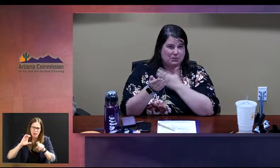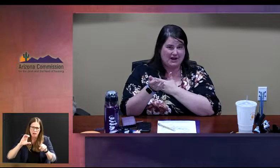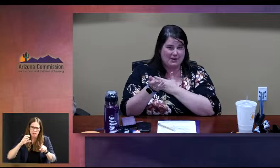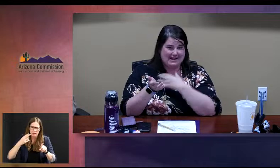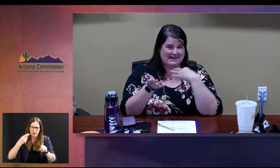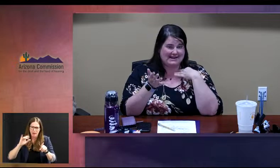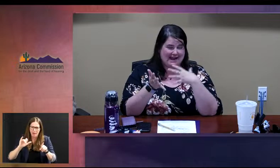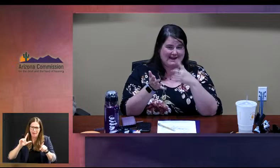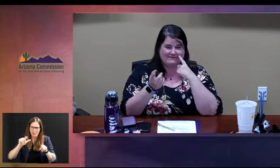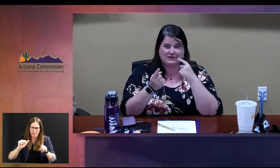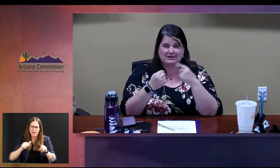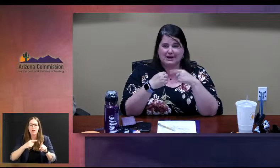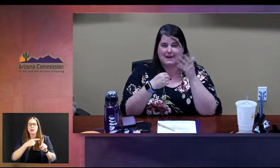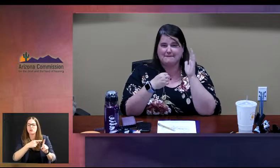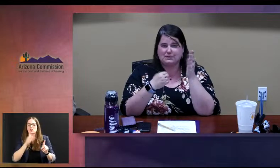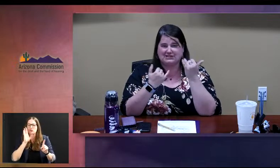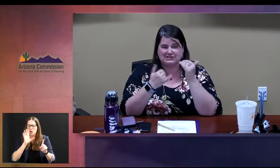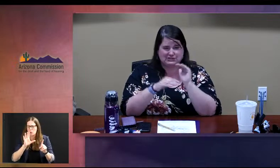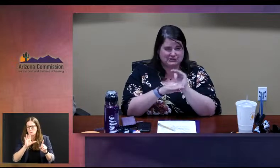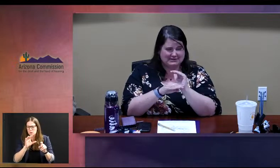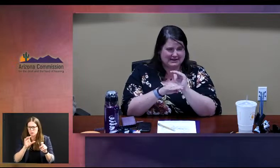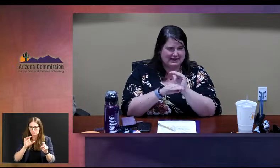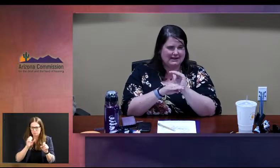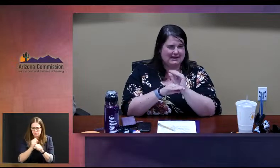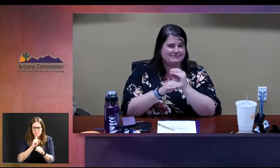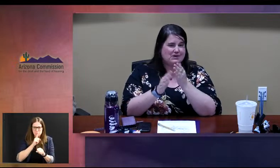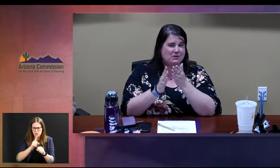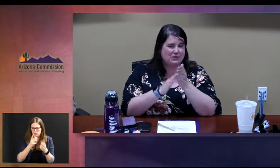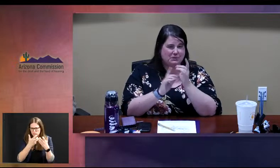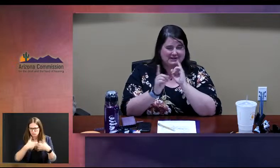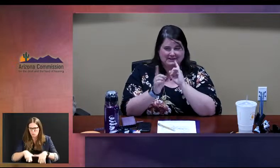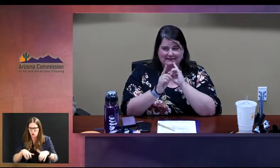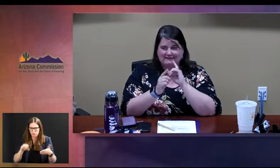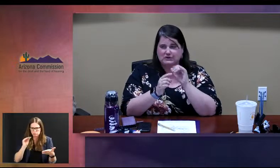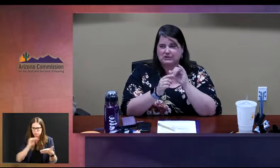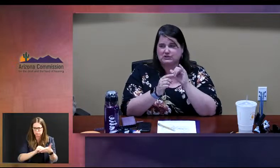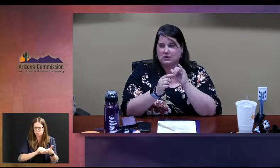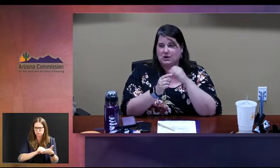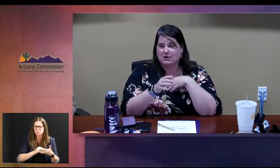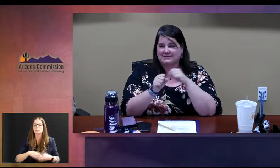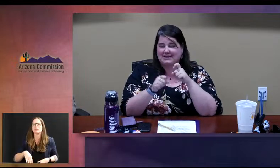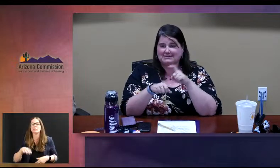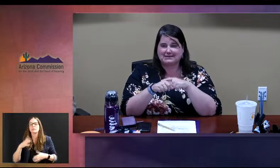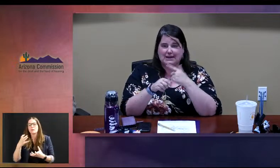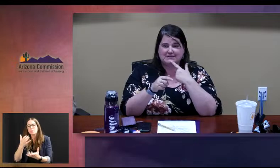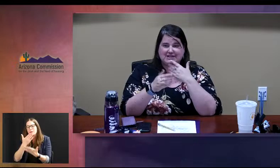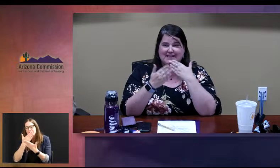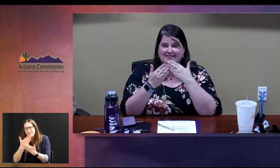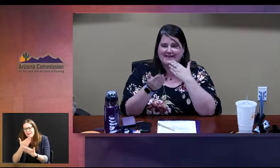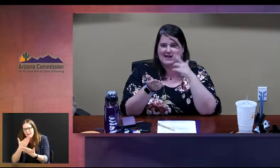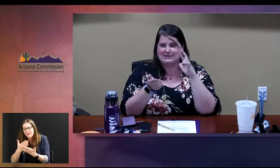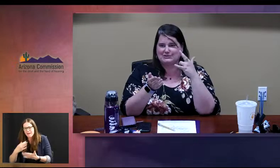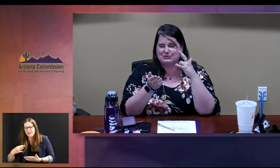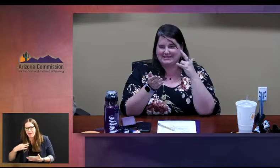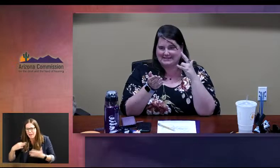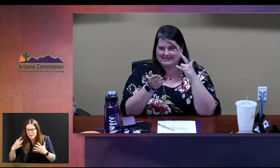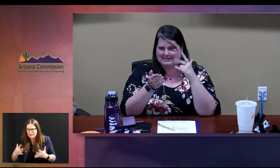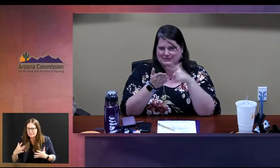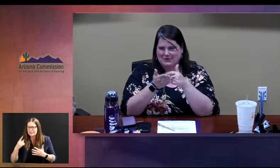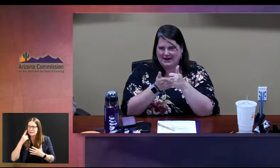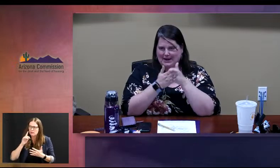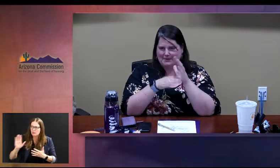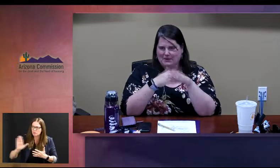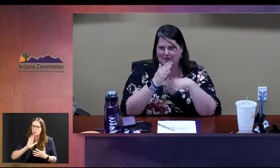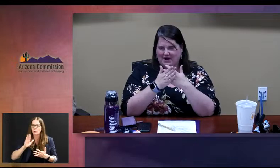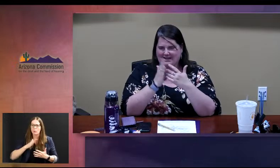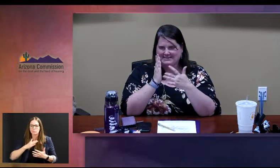I want to take time now to thank our candidates for being here and for presenting tonight and for going through the interview process.